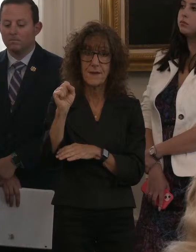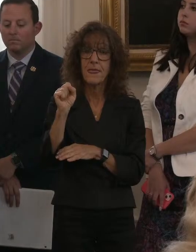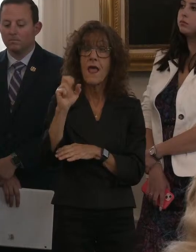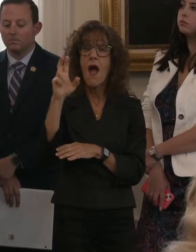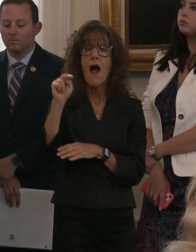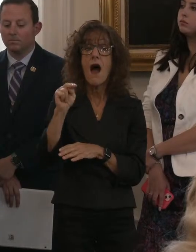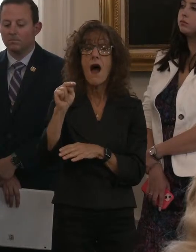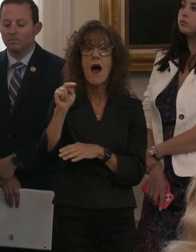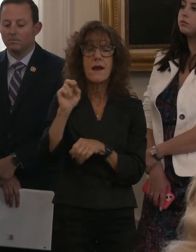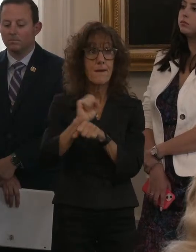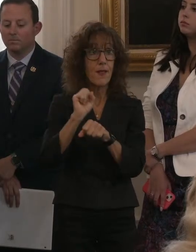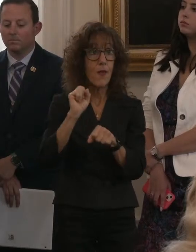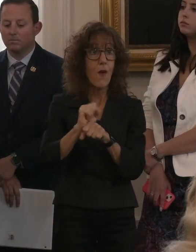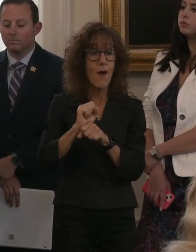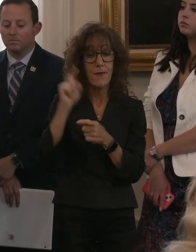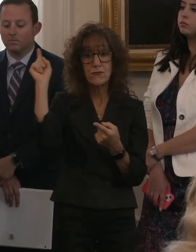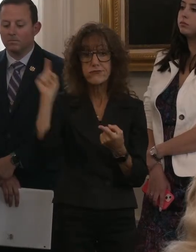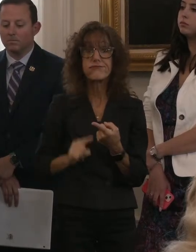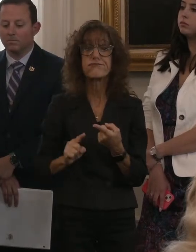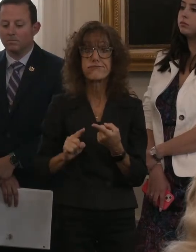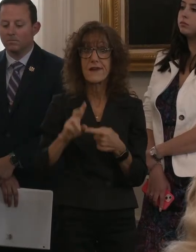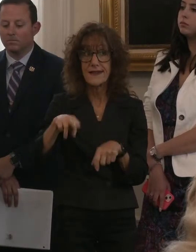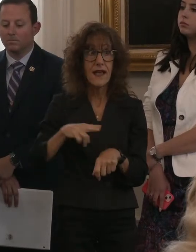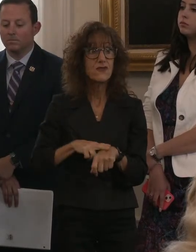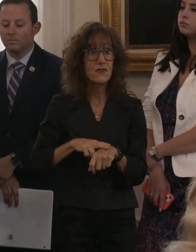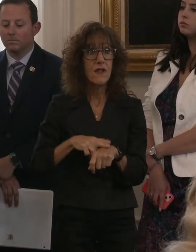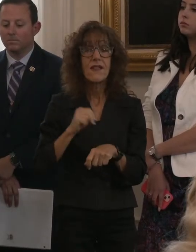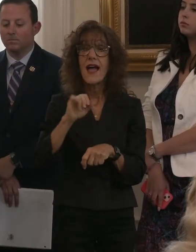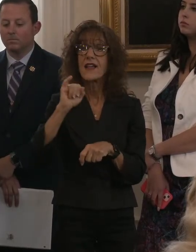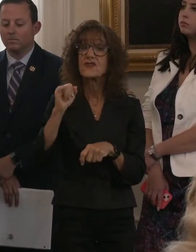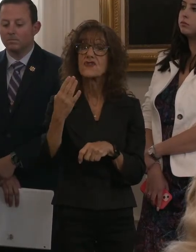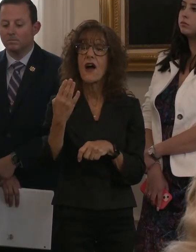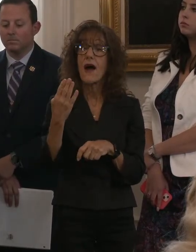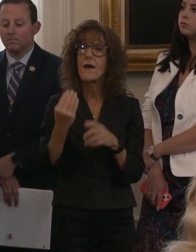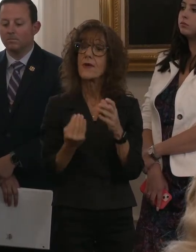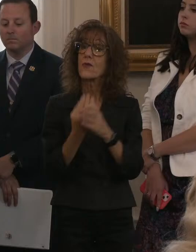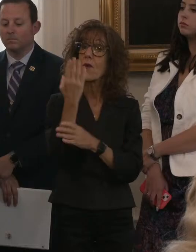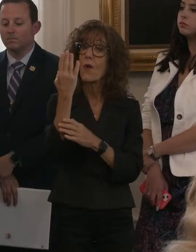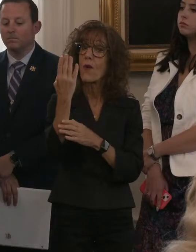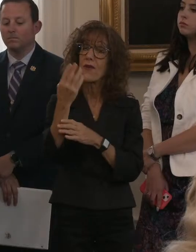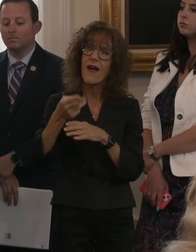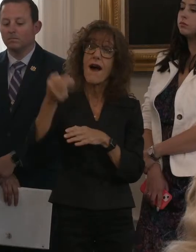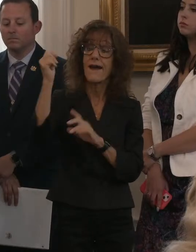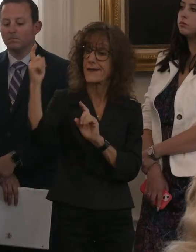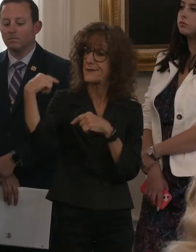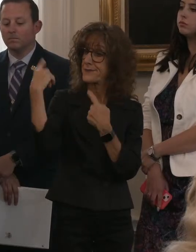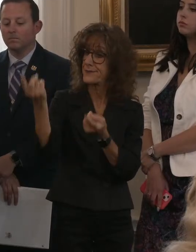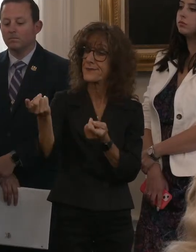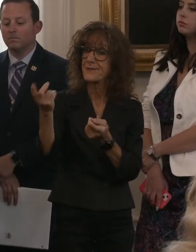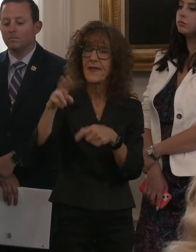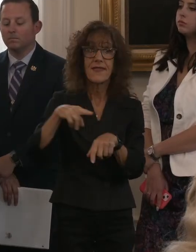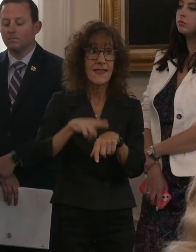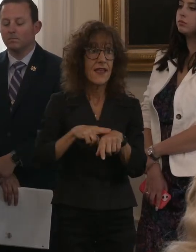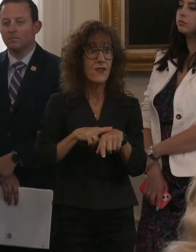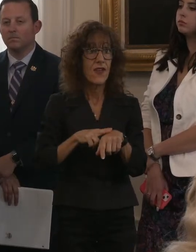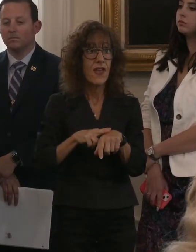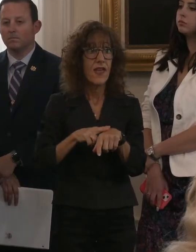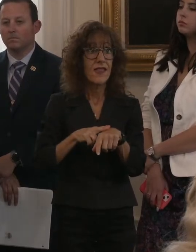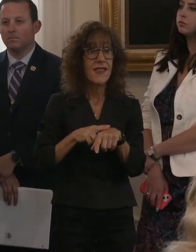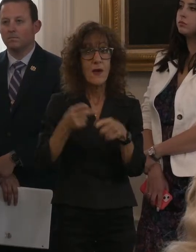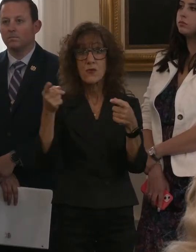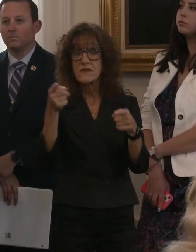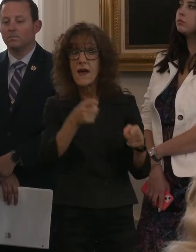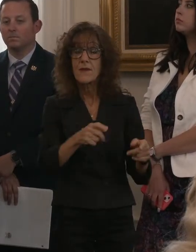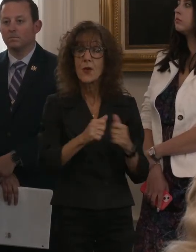to national lows and brought job growth to national highs. And in the face of the chaos from